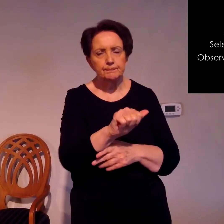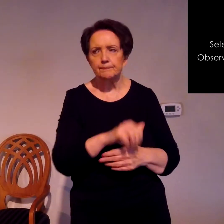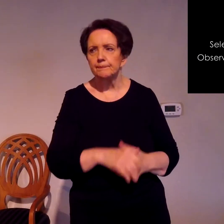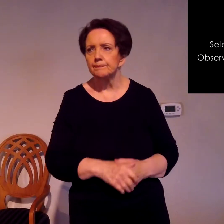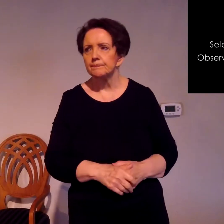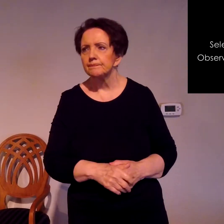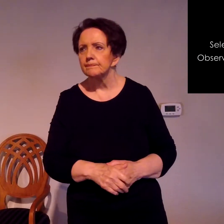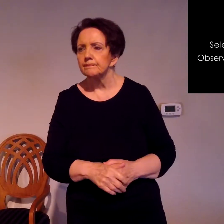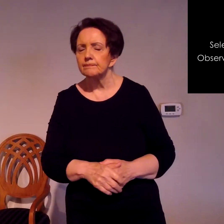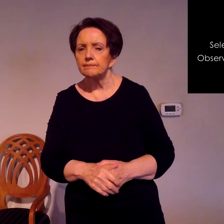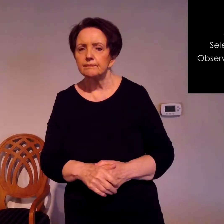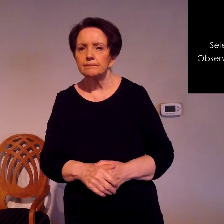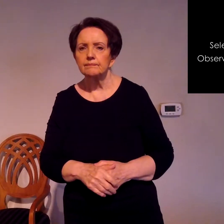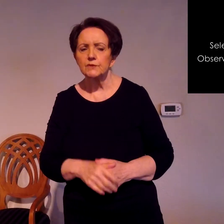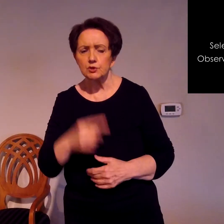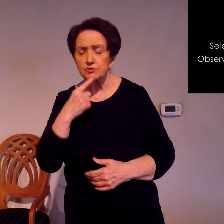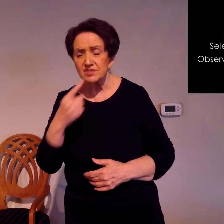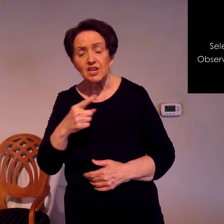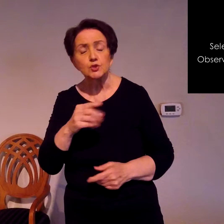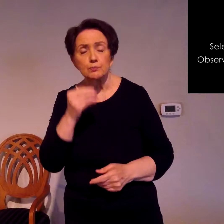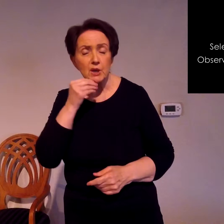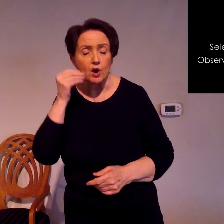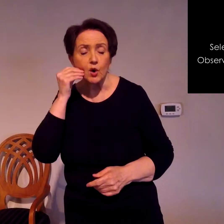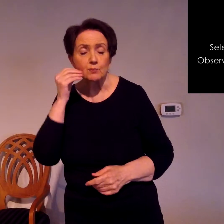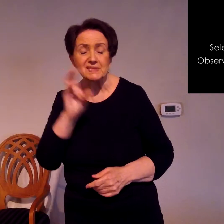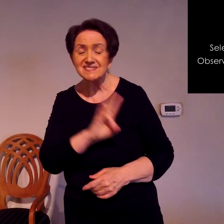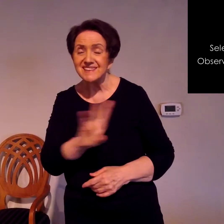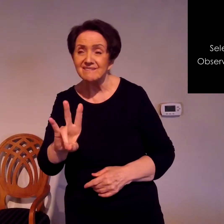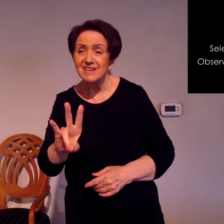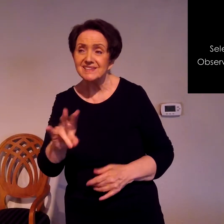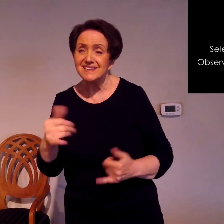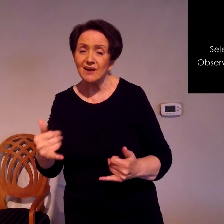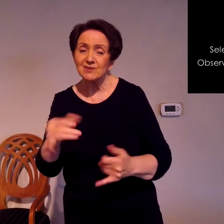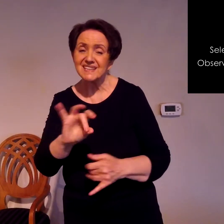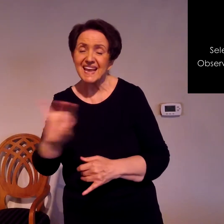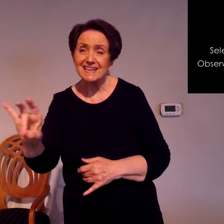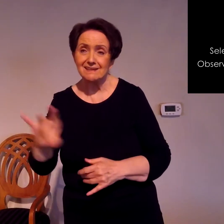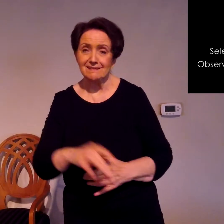You said you were going to be home at 7. It's now 8 o'clock.